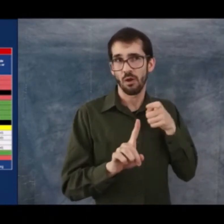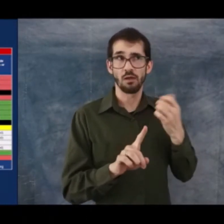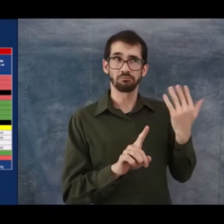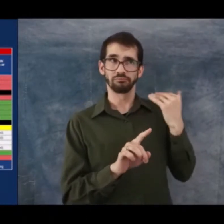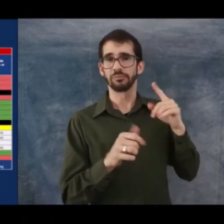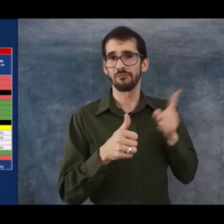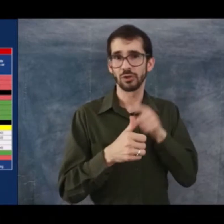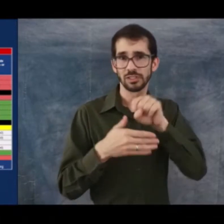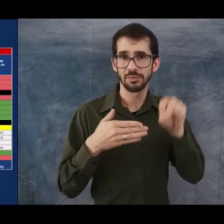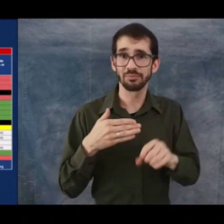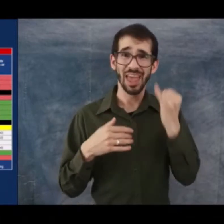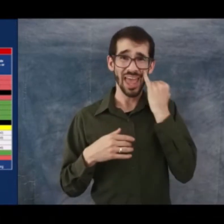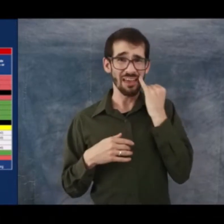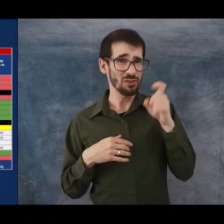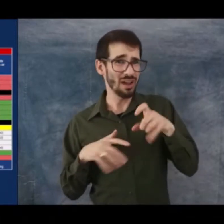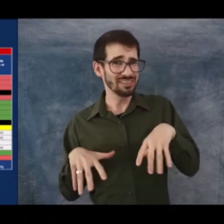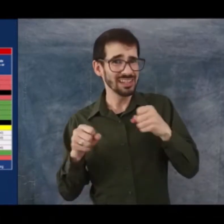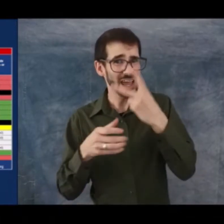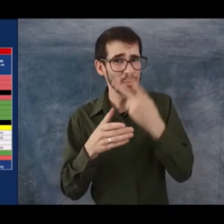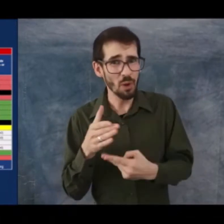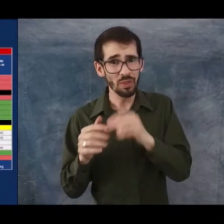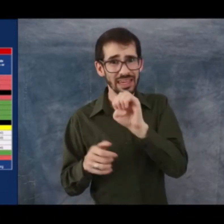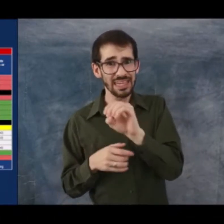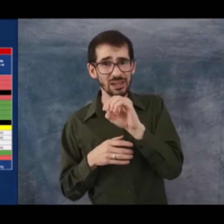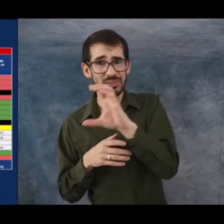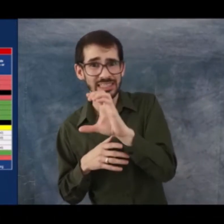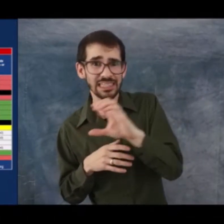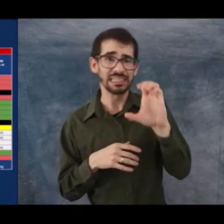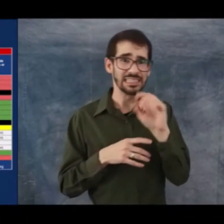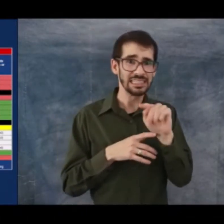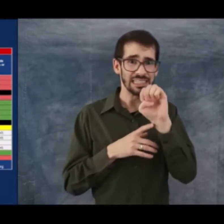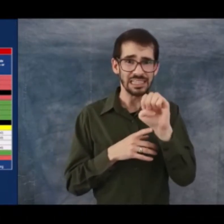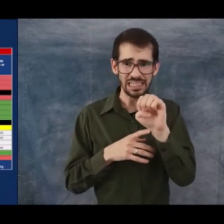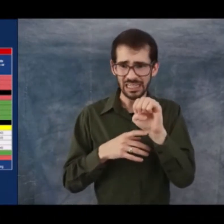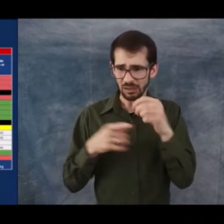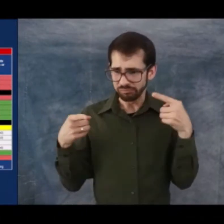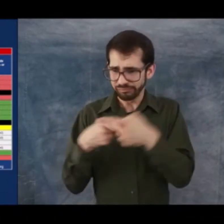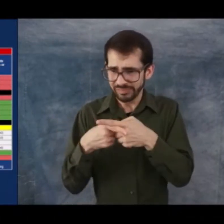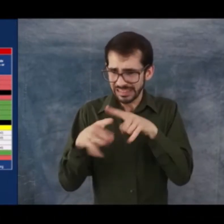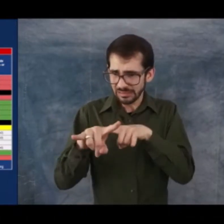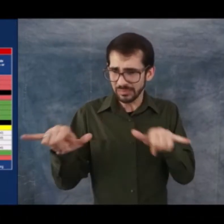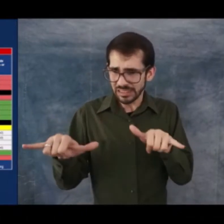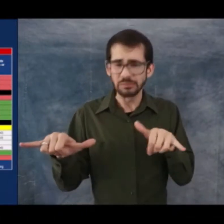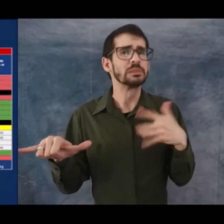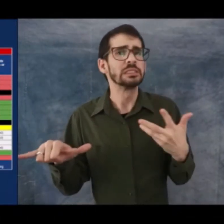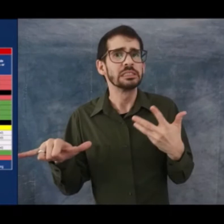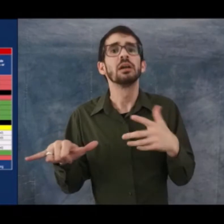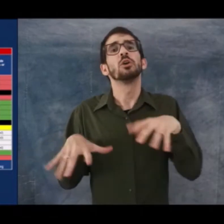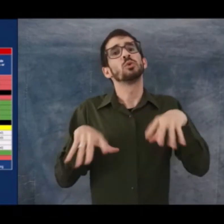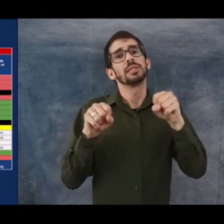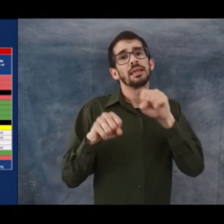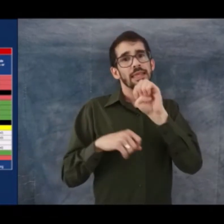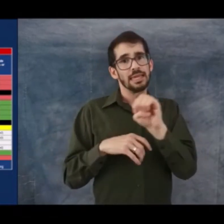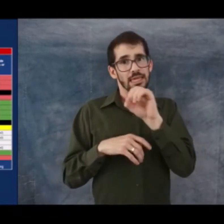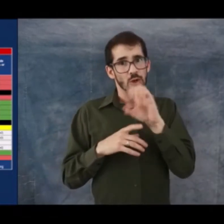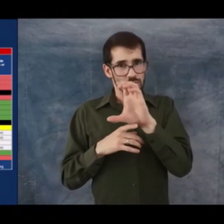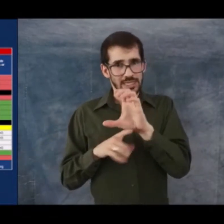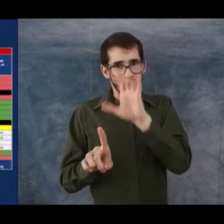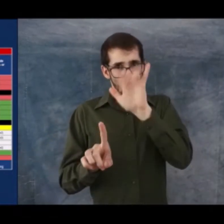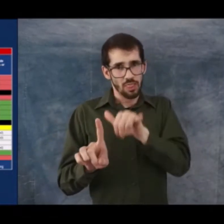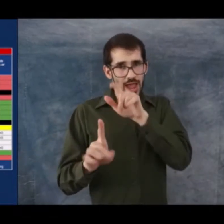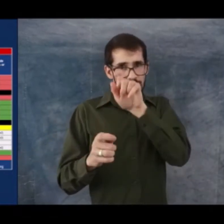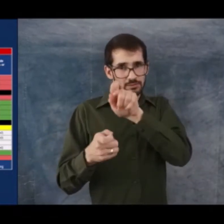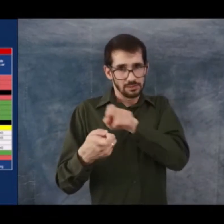an EOC and CTE assessment that are scheduled on the same day will take the EOC on the scheduled date and will be scheduled to take the